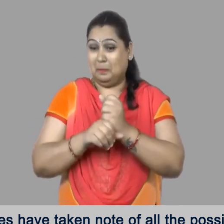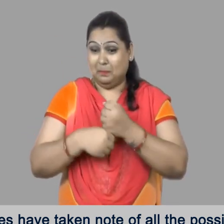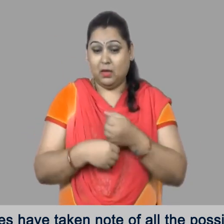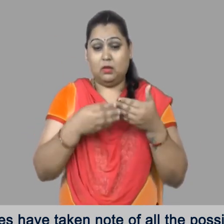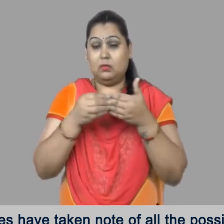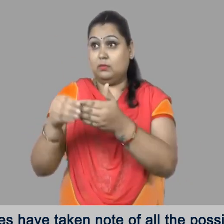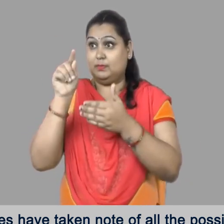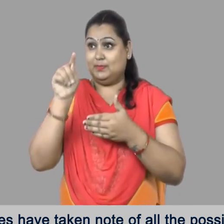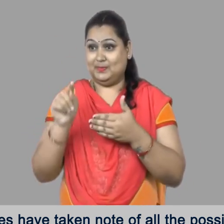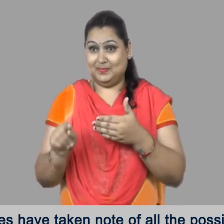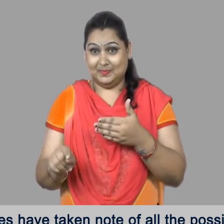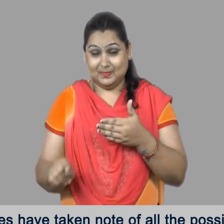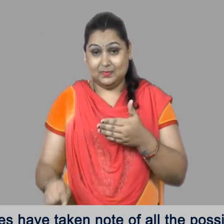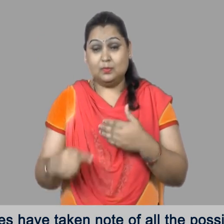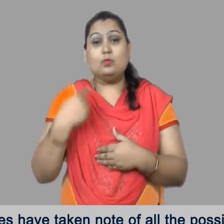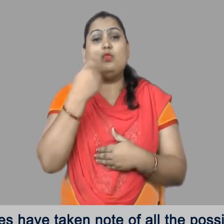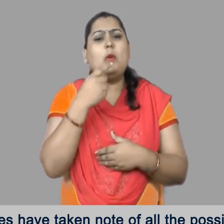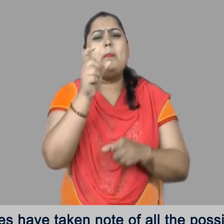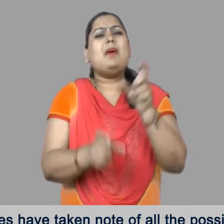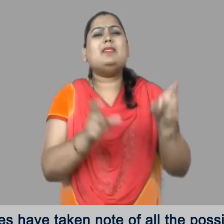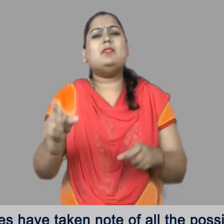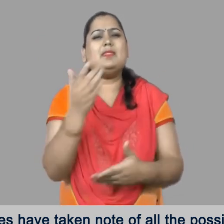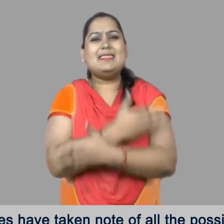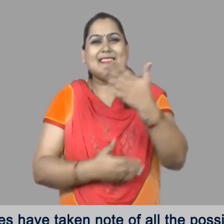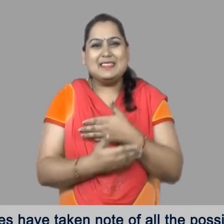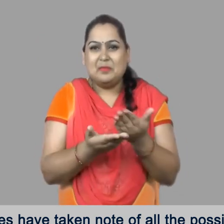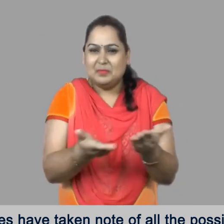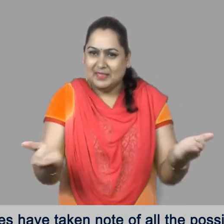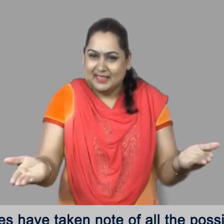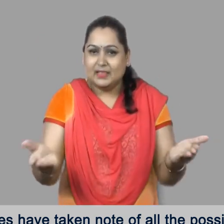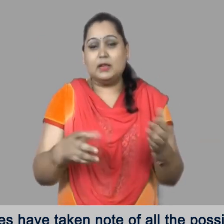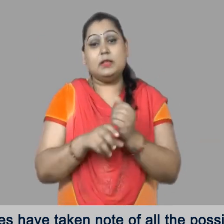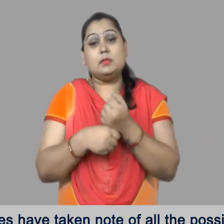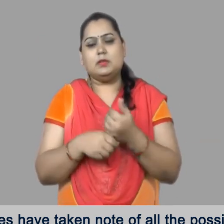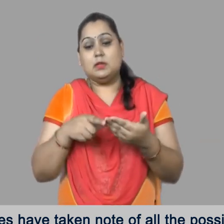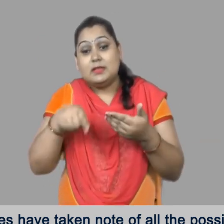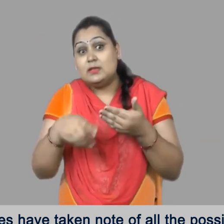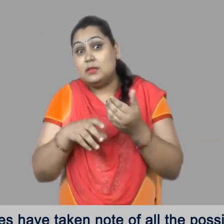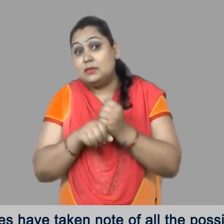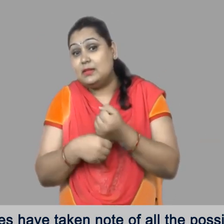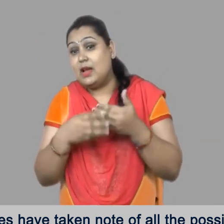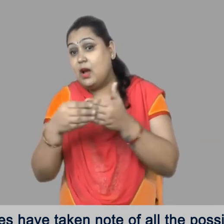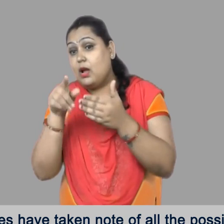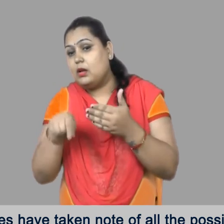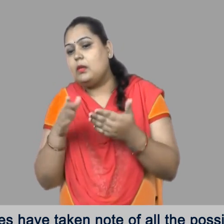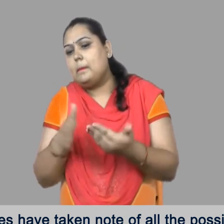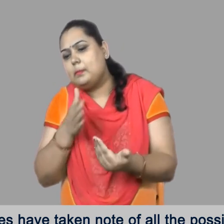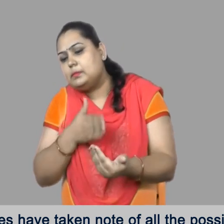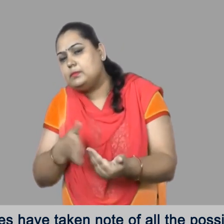worldwide for healthcare facilities and special needs of PWDs.